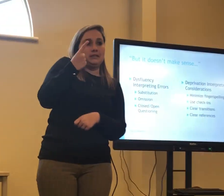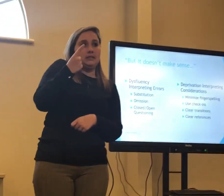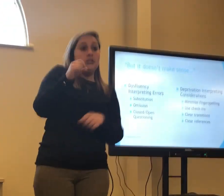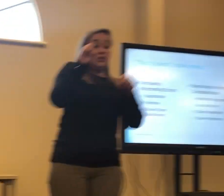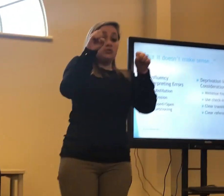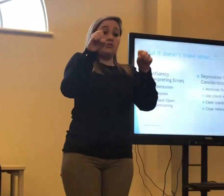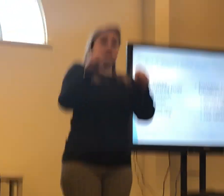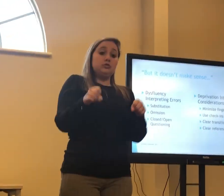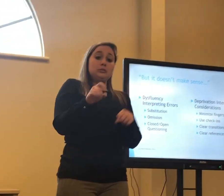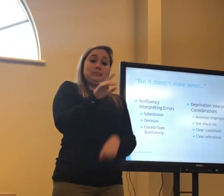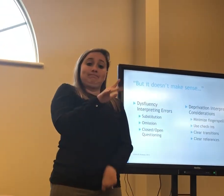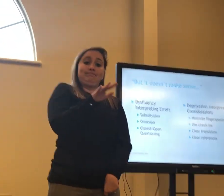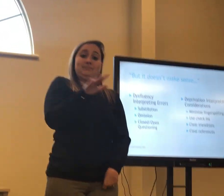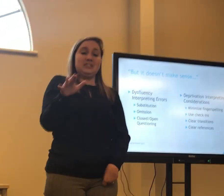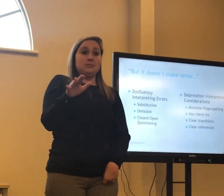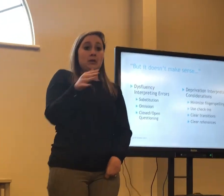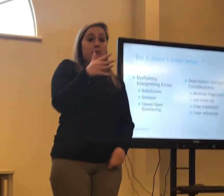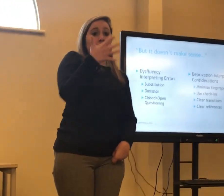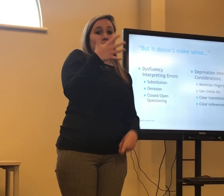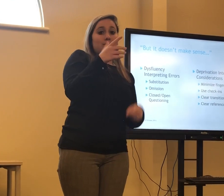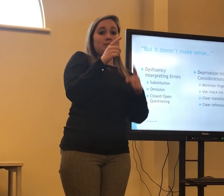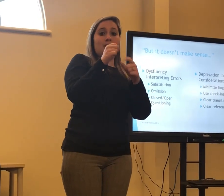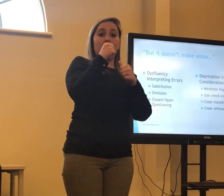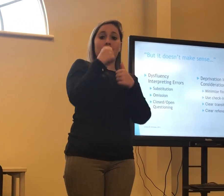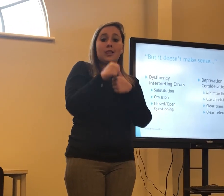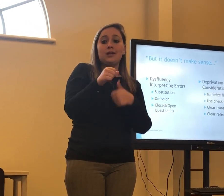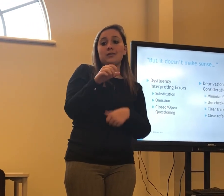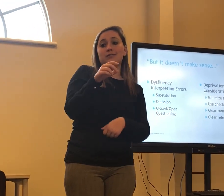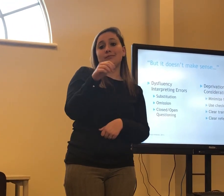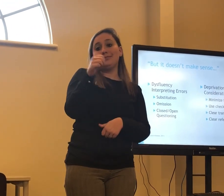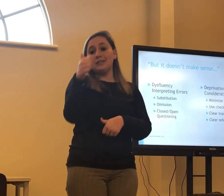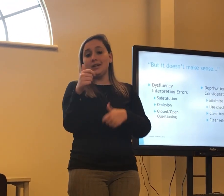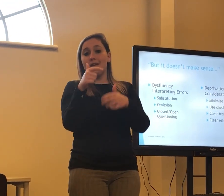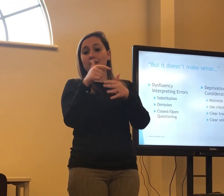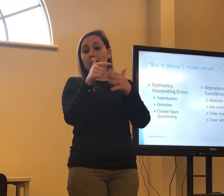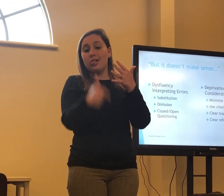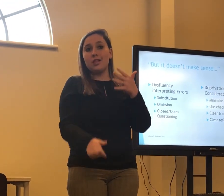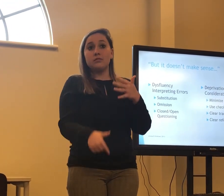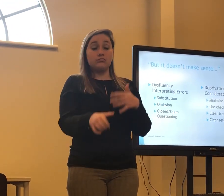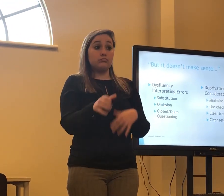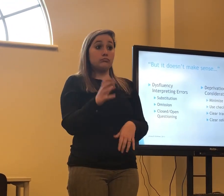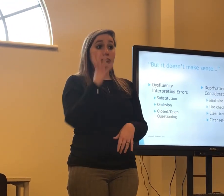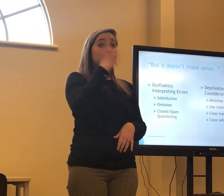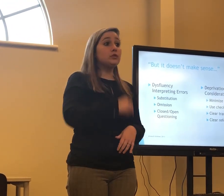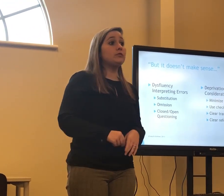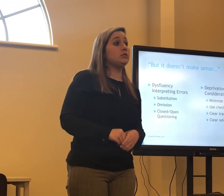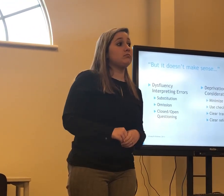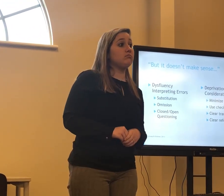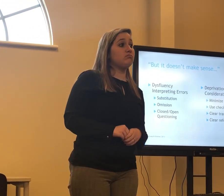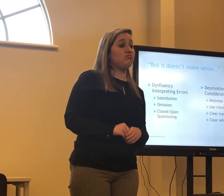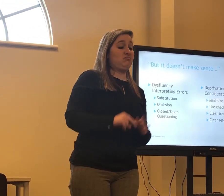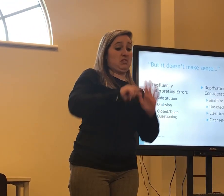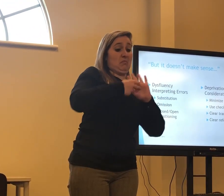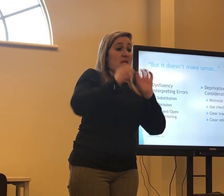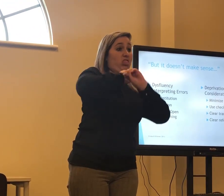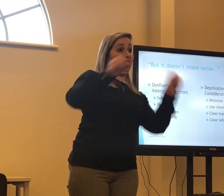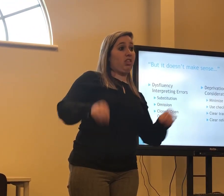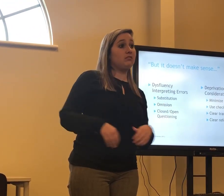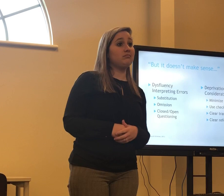letters, 7 letters, 10 letters. Those are 10 pretty letters. They don't mean anything. You